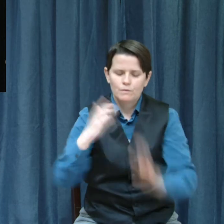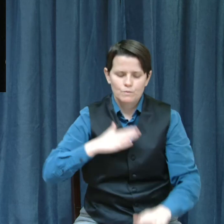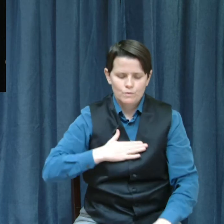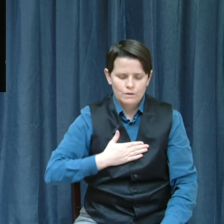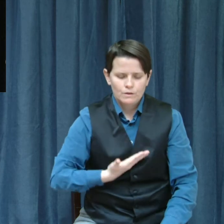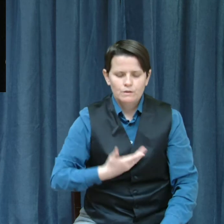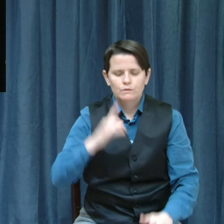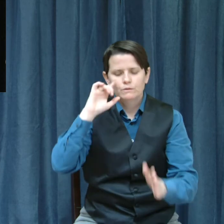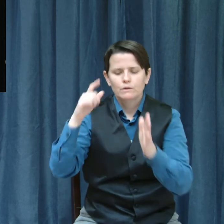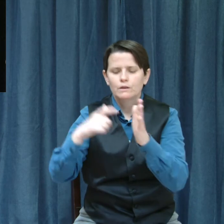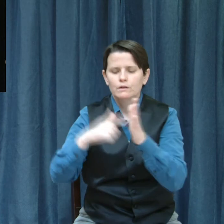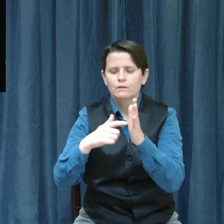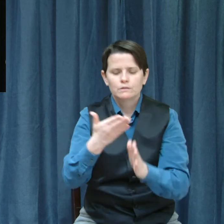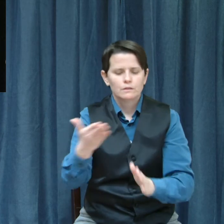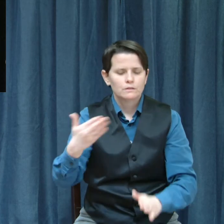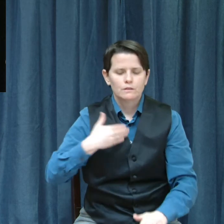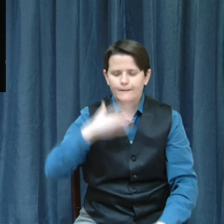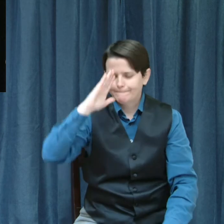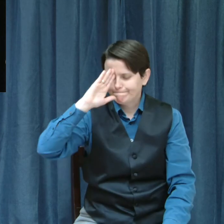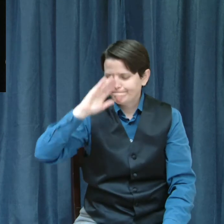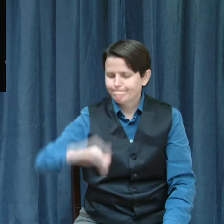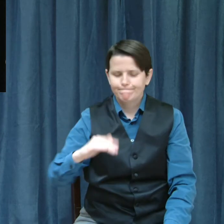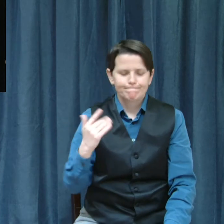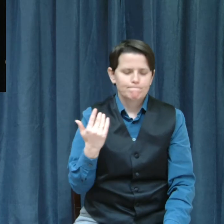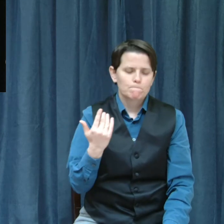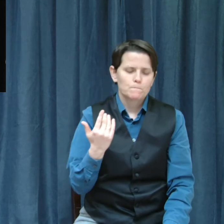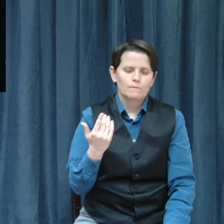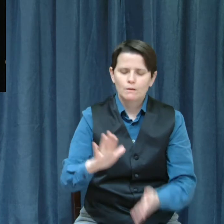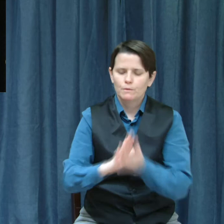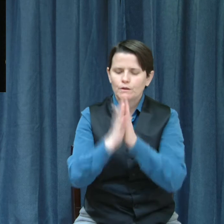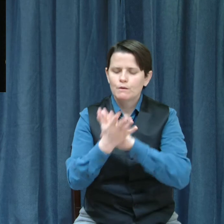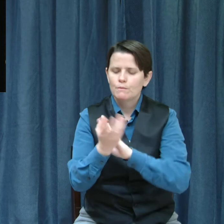to a greater awareness of diversity,